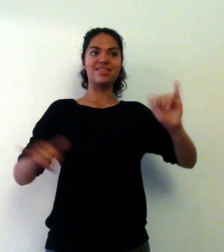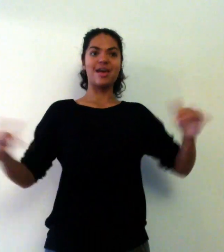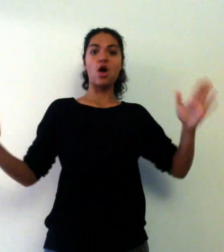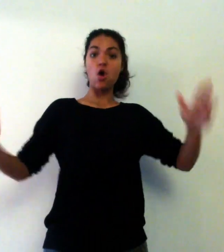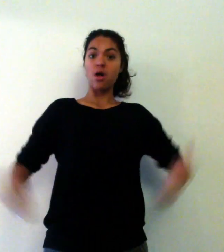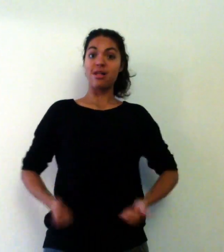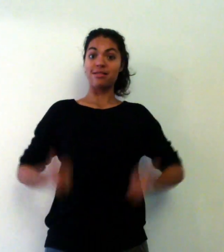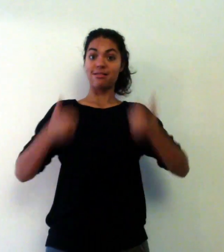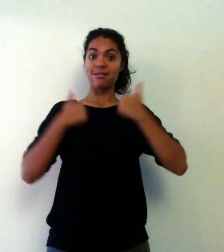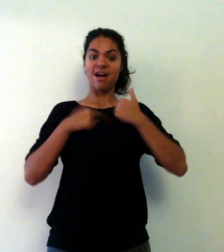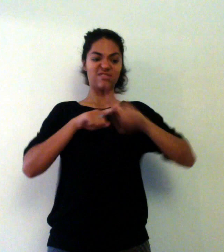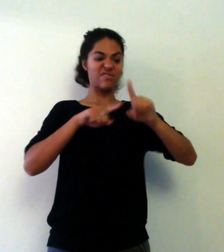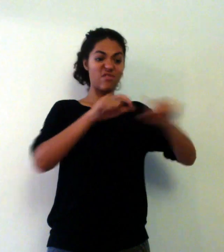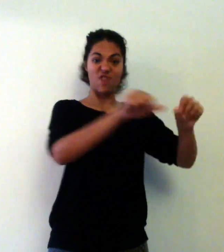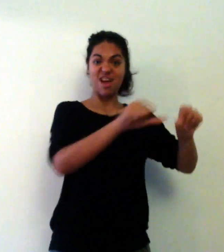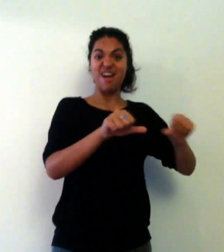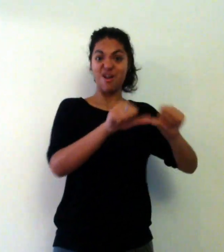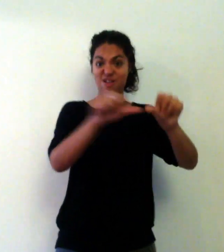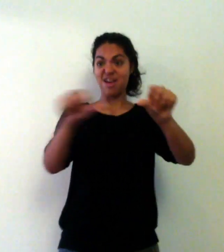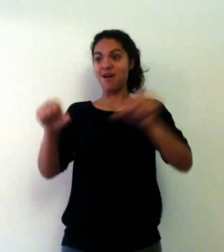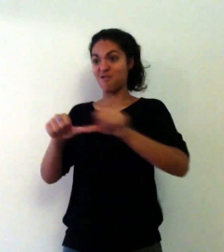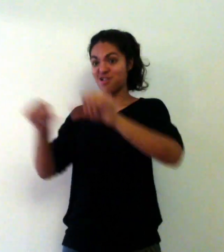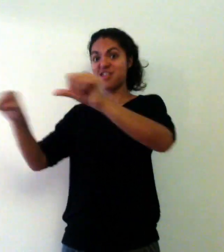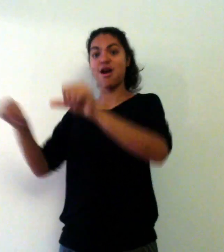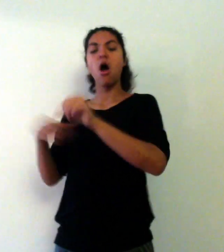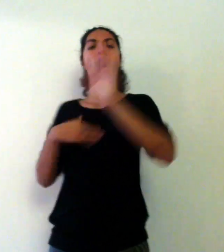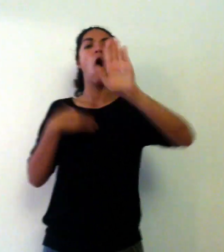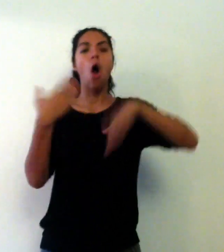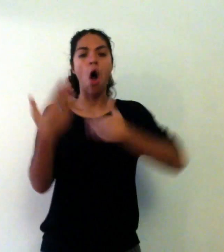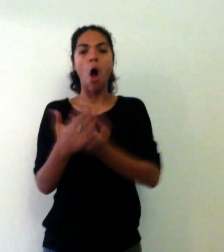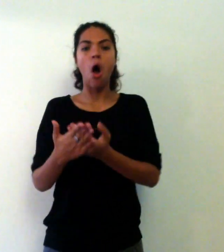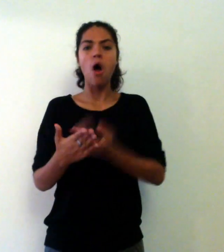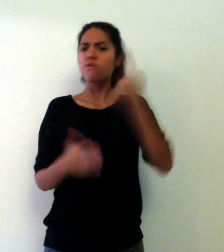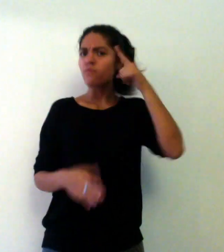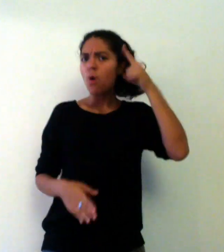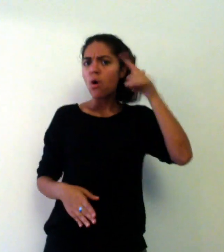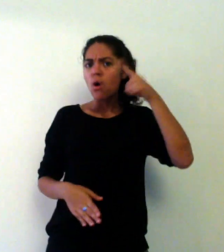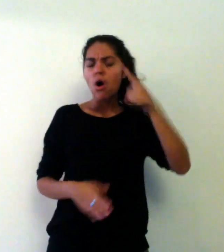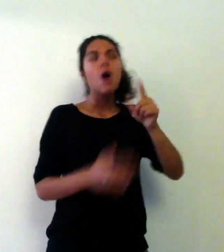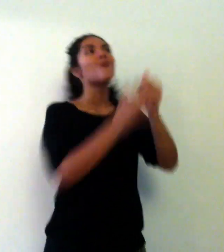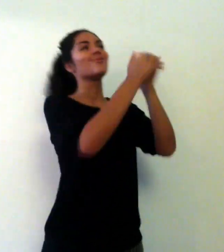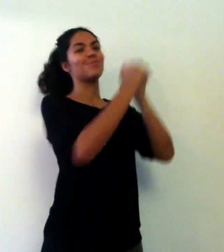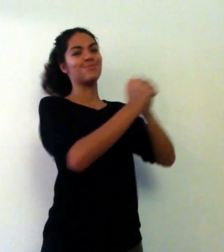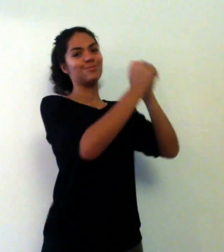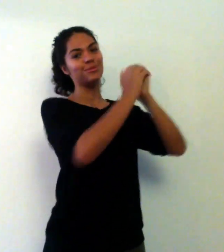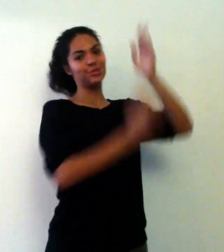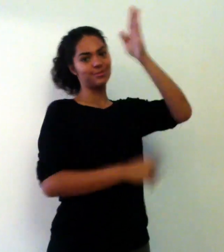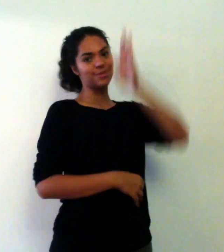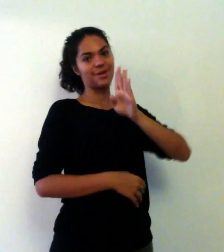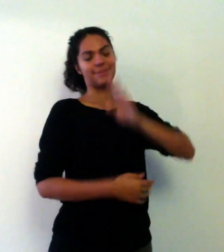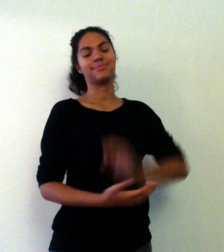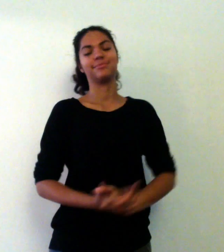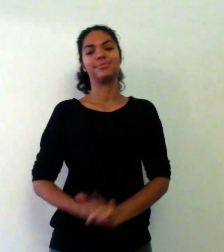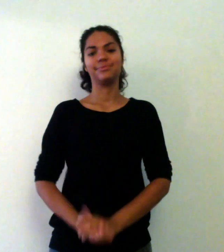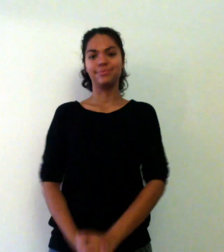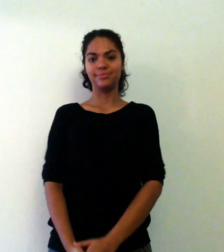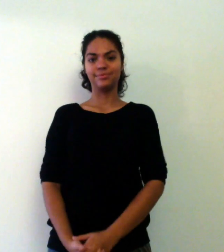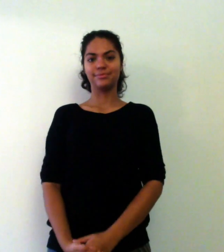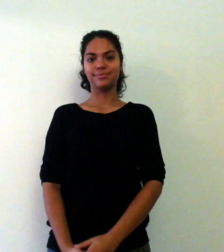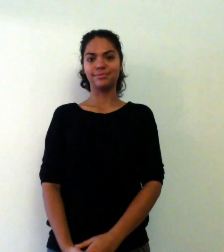my life. When I come to preach a sermon, here's the last thing I pray before I leave my room. Every sermon, I say, God,